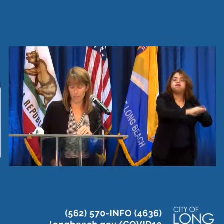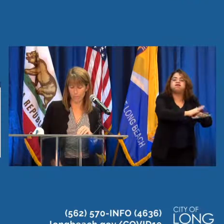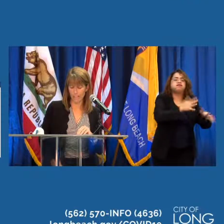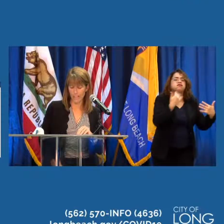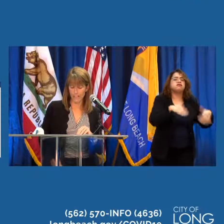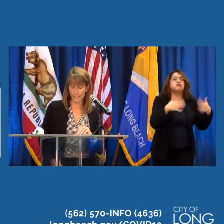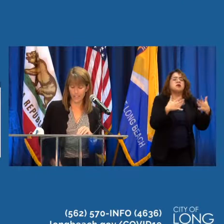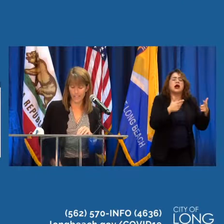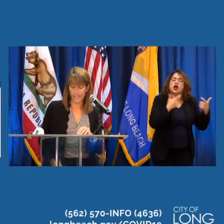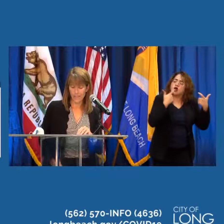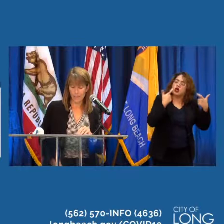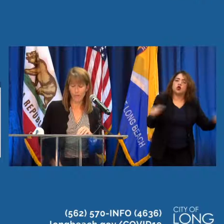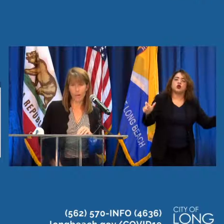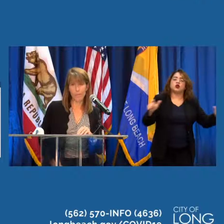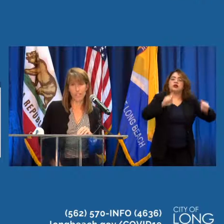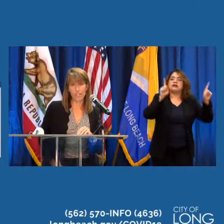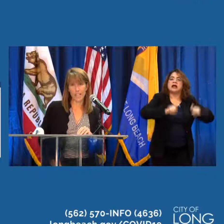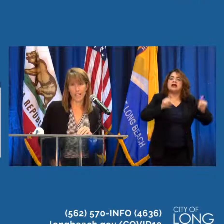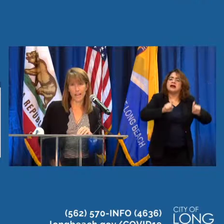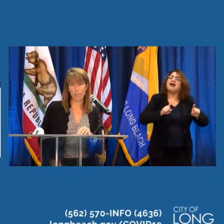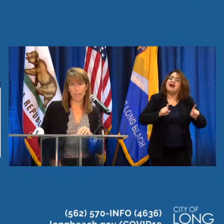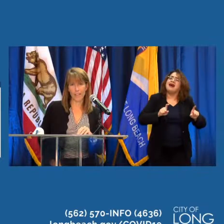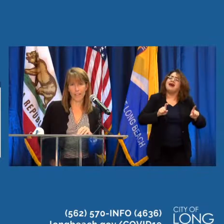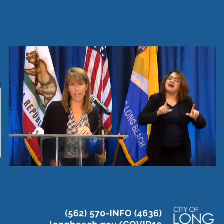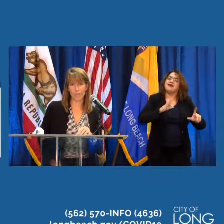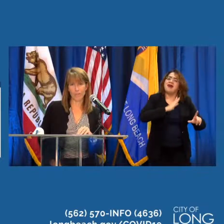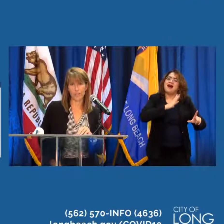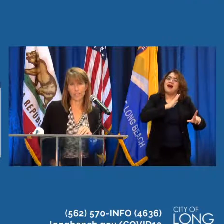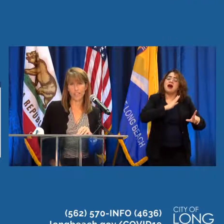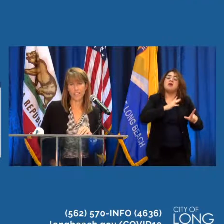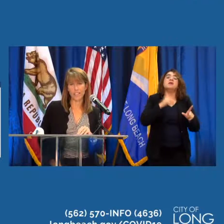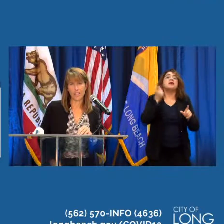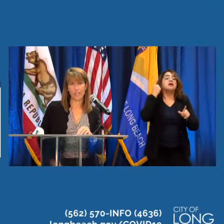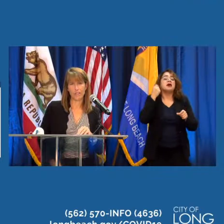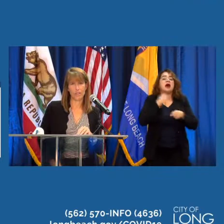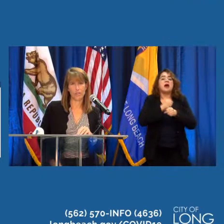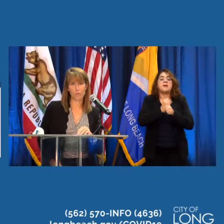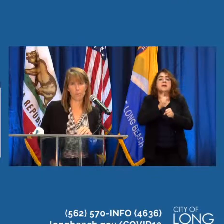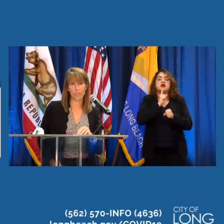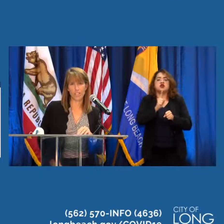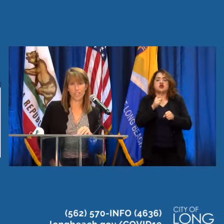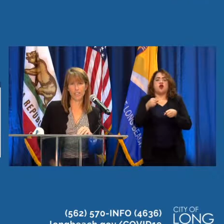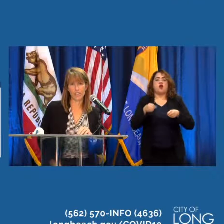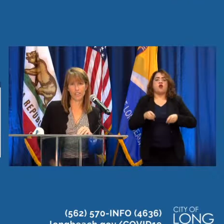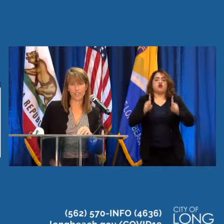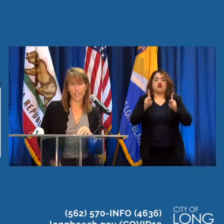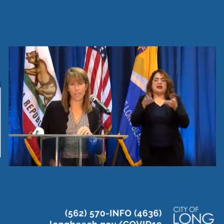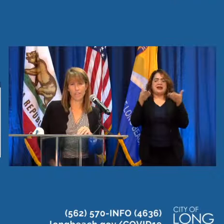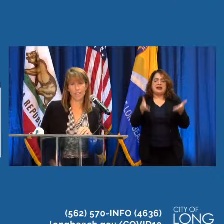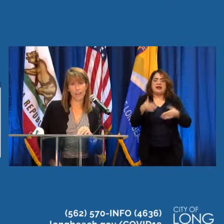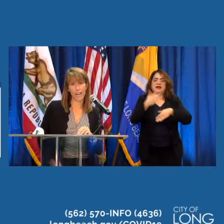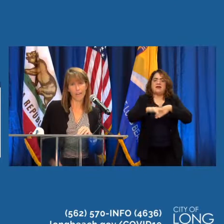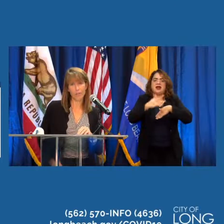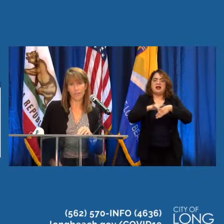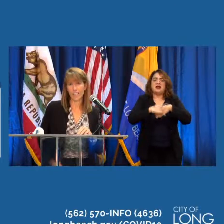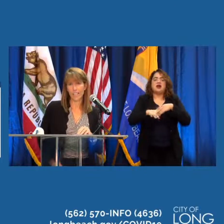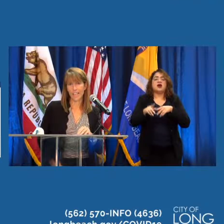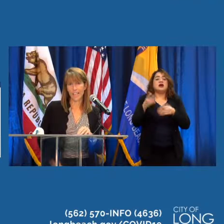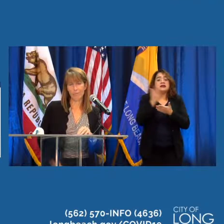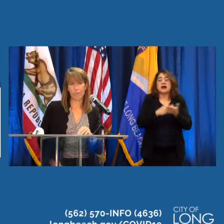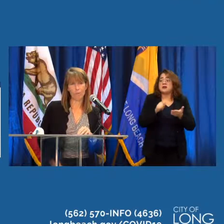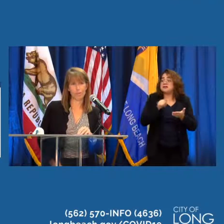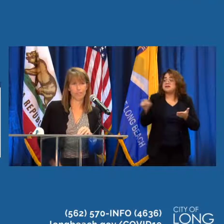number of people being tested. And we want to make sure that everybody has an opportunity. So for those people where it's difficult for them to leave their